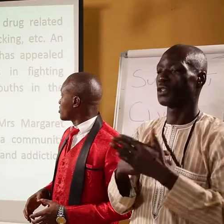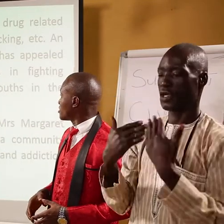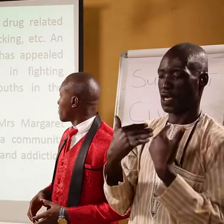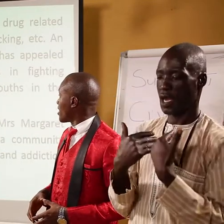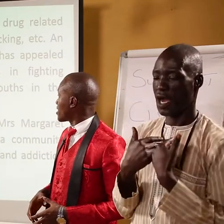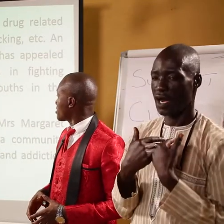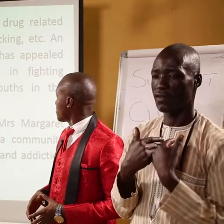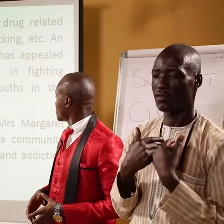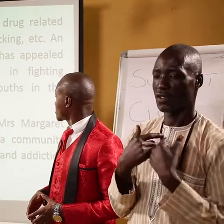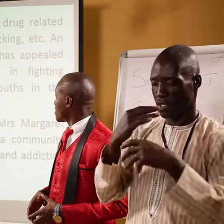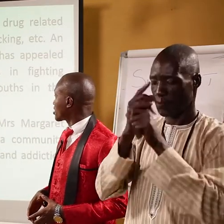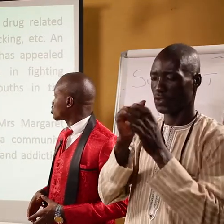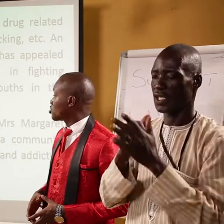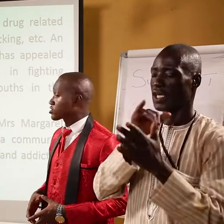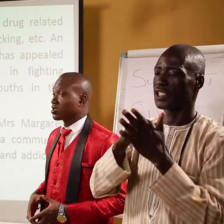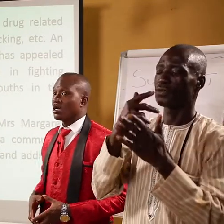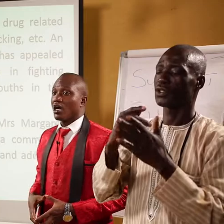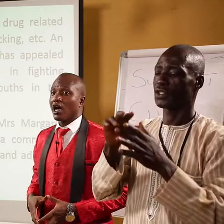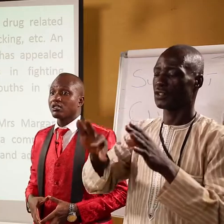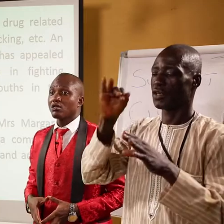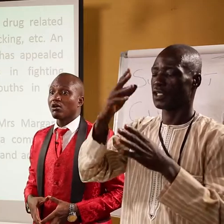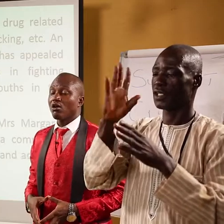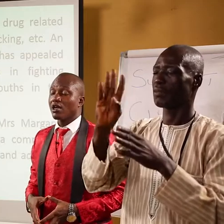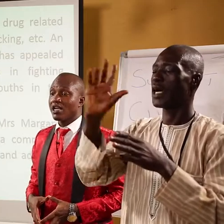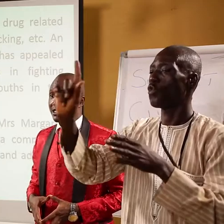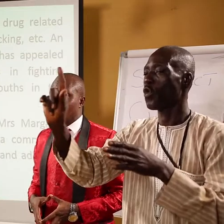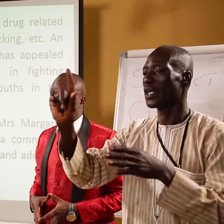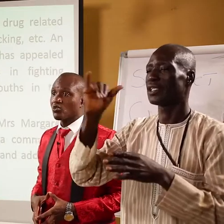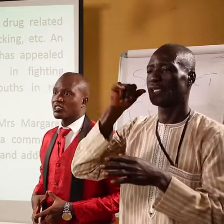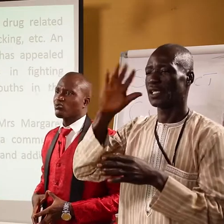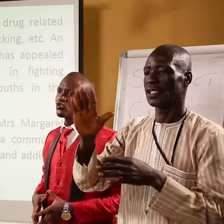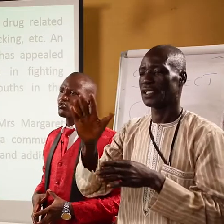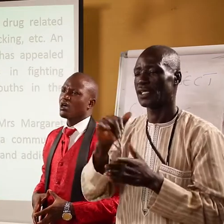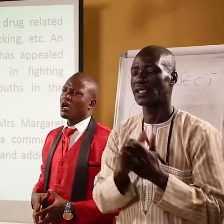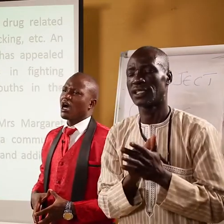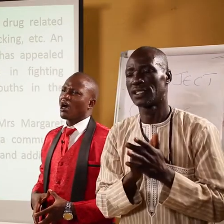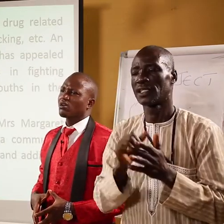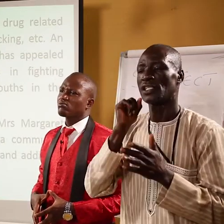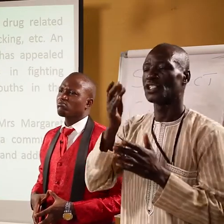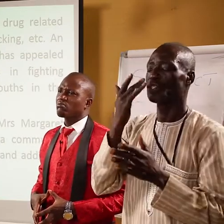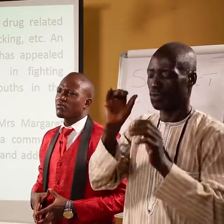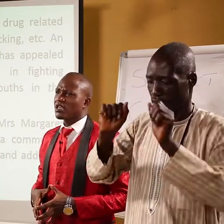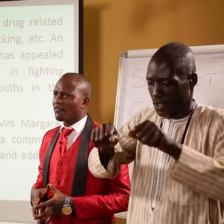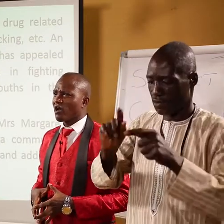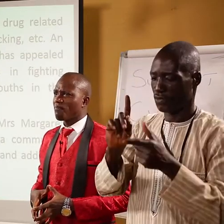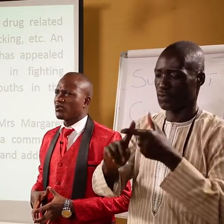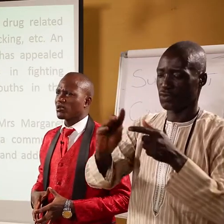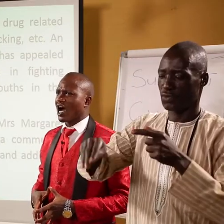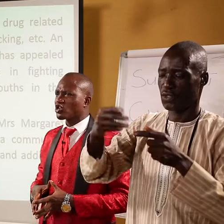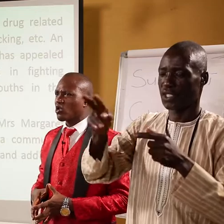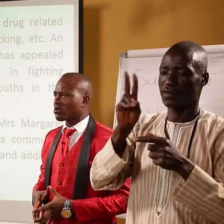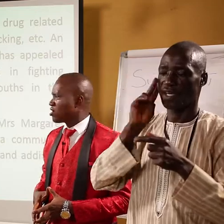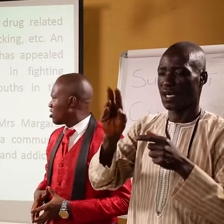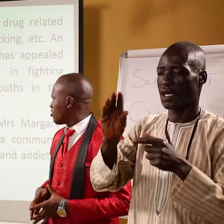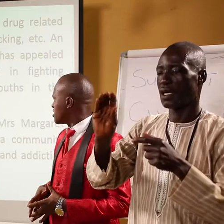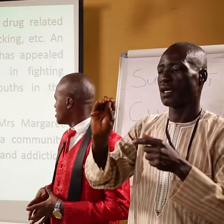was founded by Mrs. Margaret Julius, and lately she was able to give her opinion